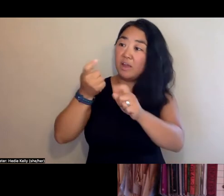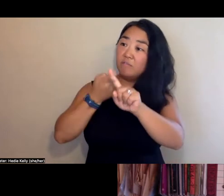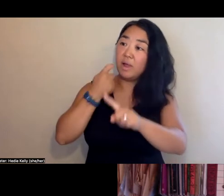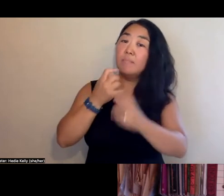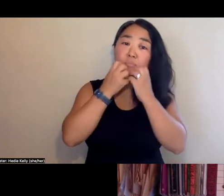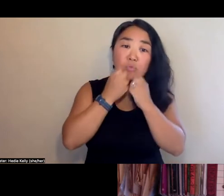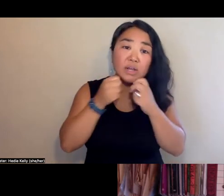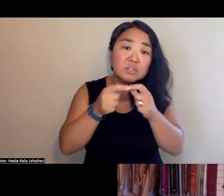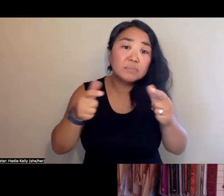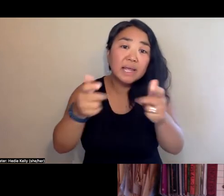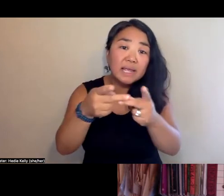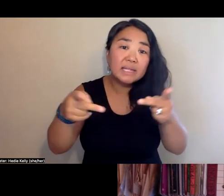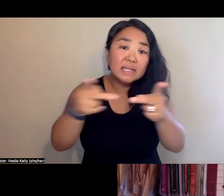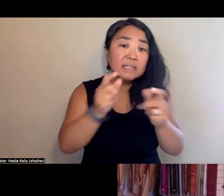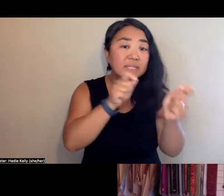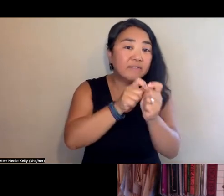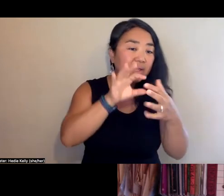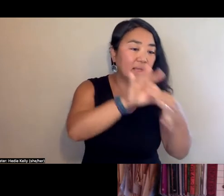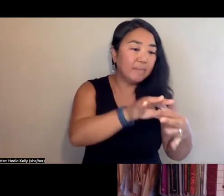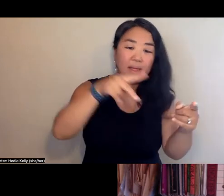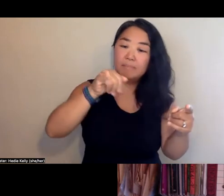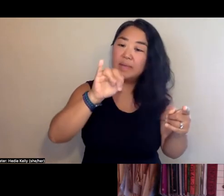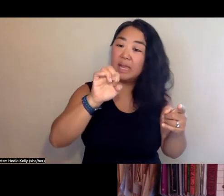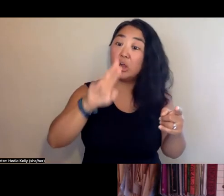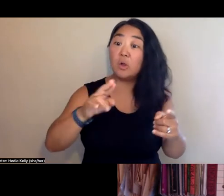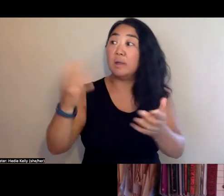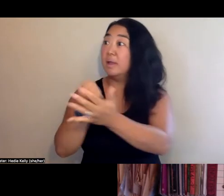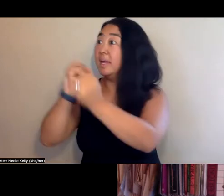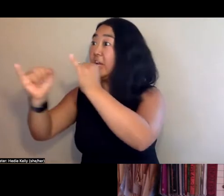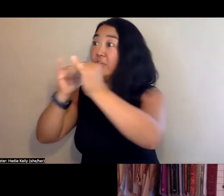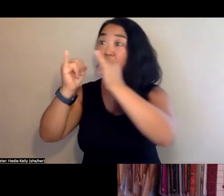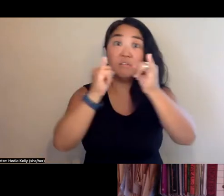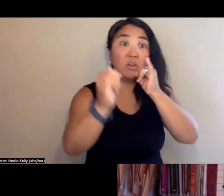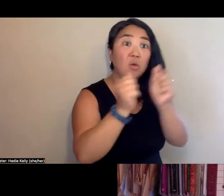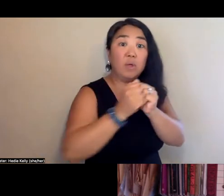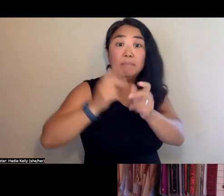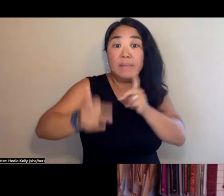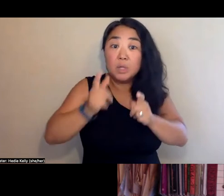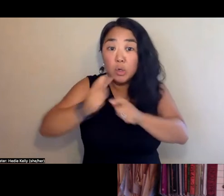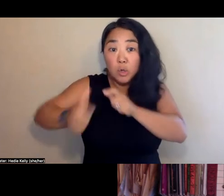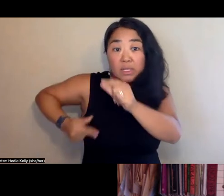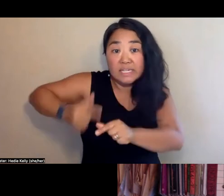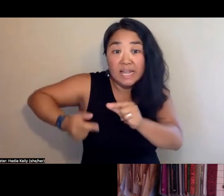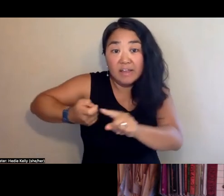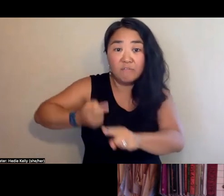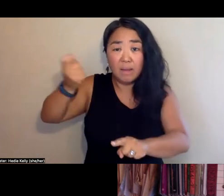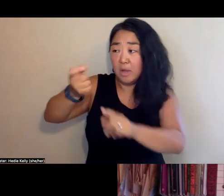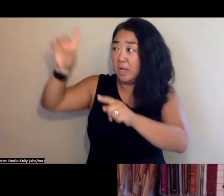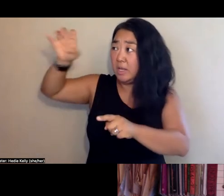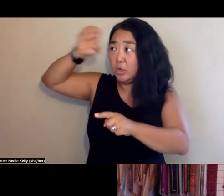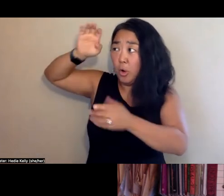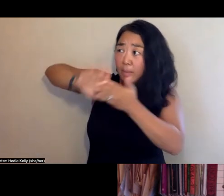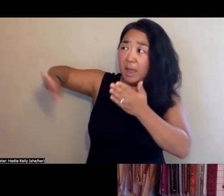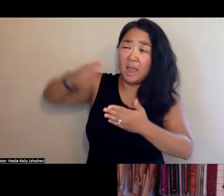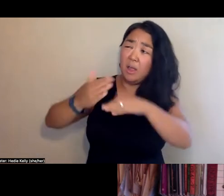it's specifically about the pier. We interviewed people who are descendants of the people who came from Europe over 100 years ago,